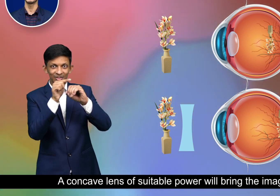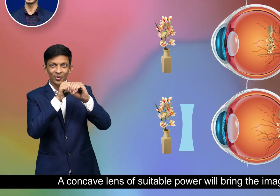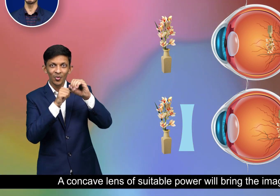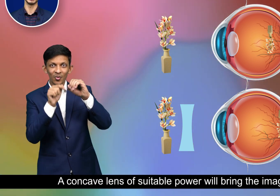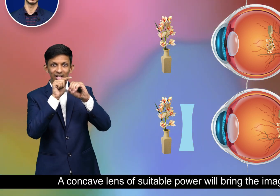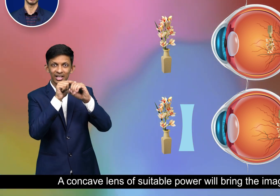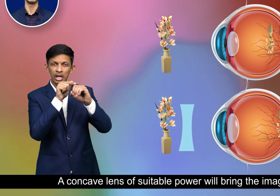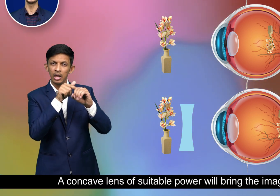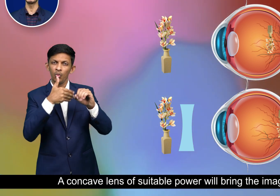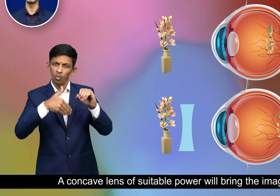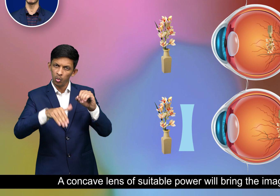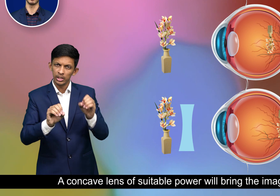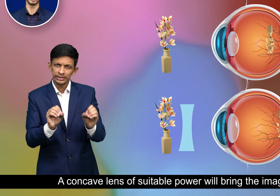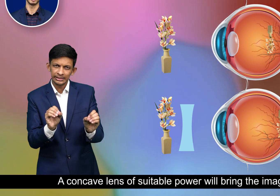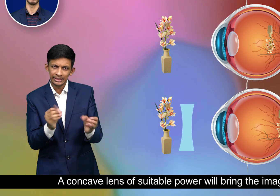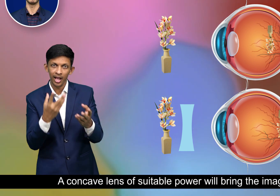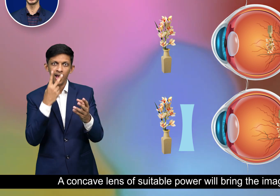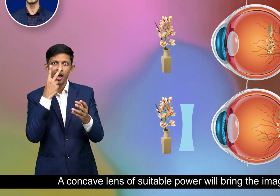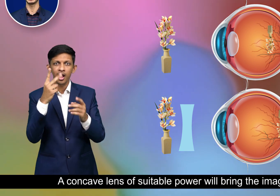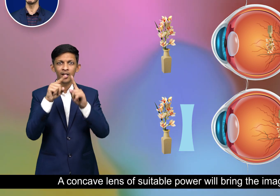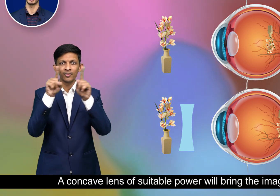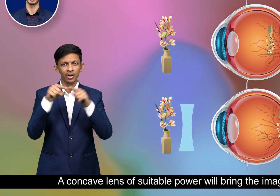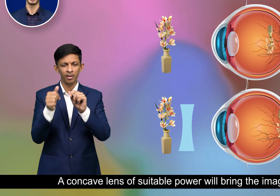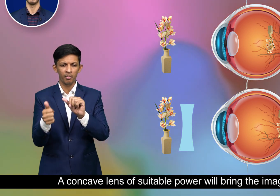A concave lens of suitable power